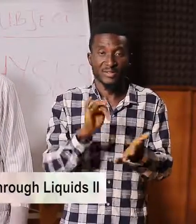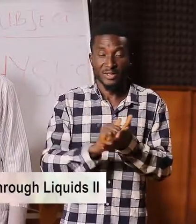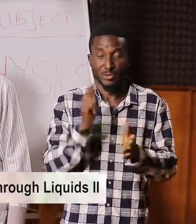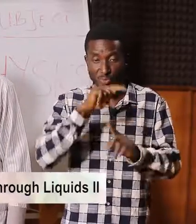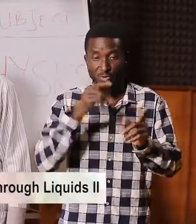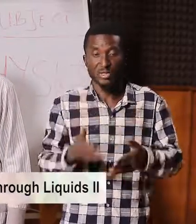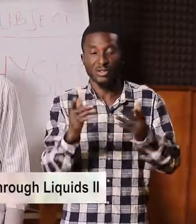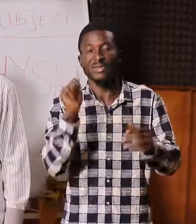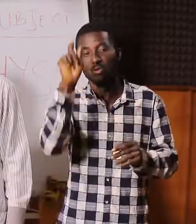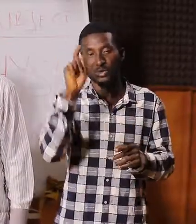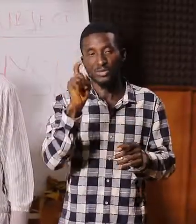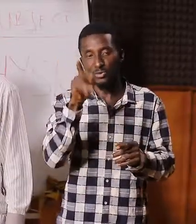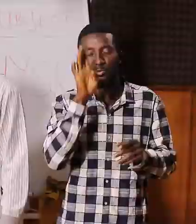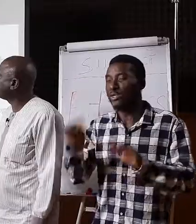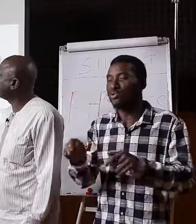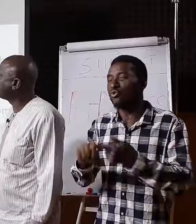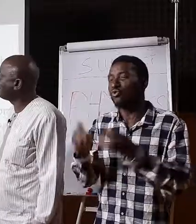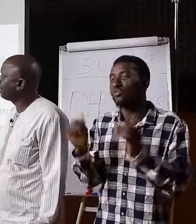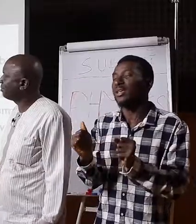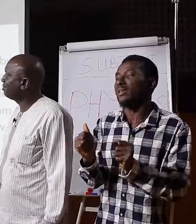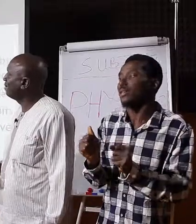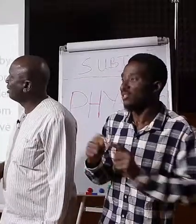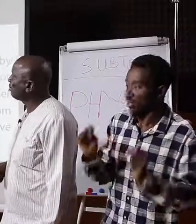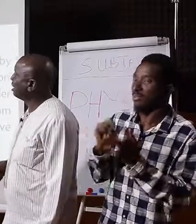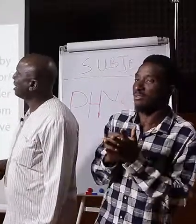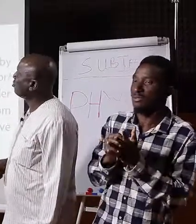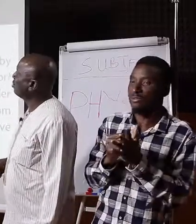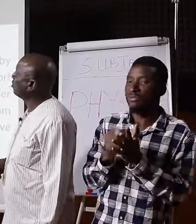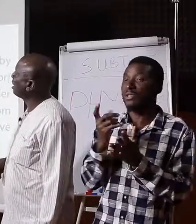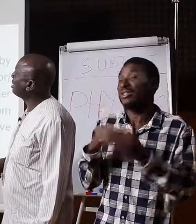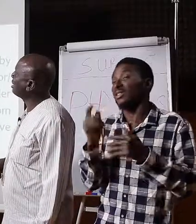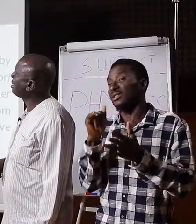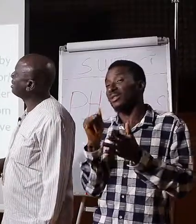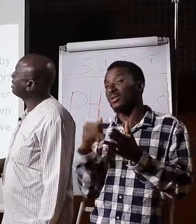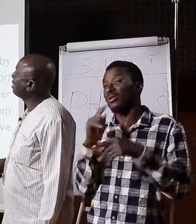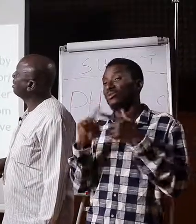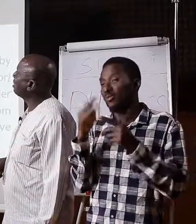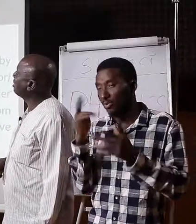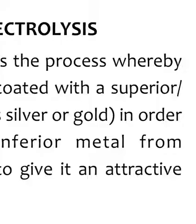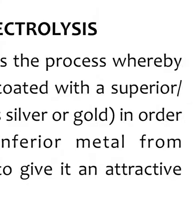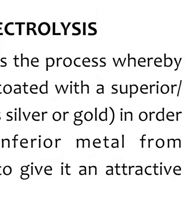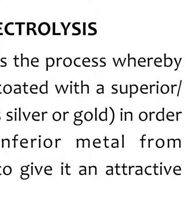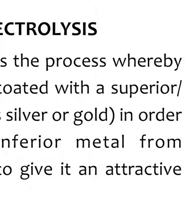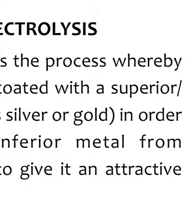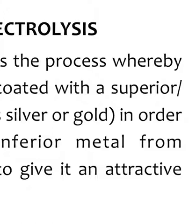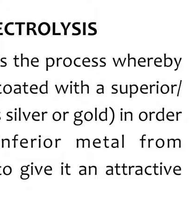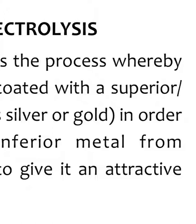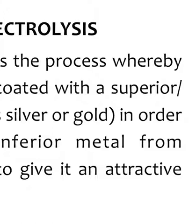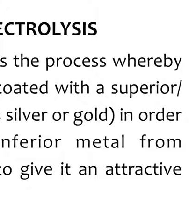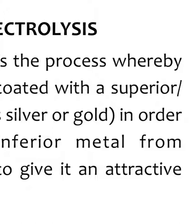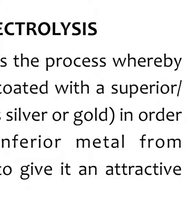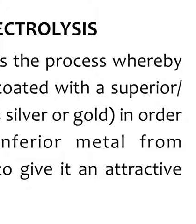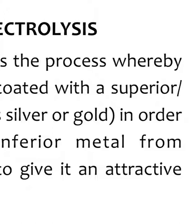you are given a question, you can be able to make an attempt. So the next we will look at is